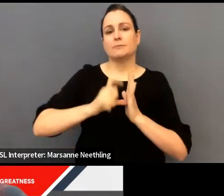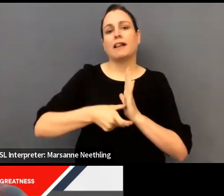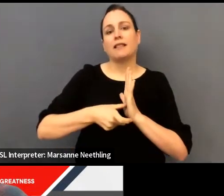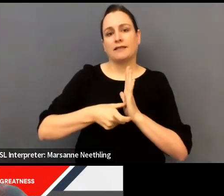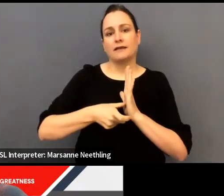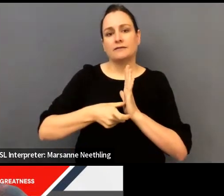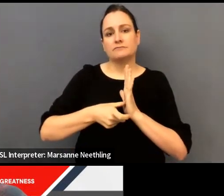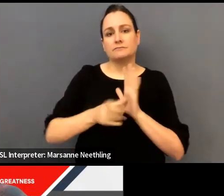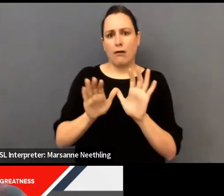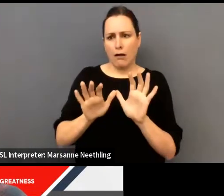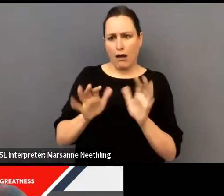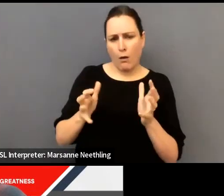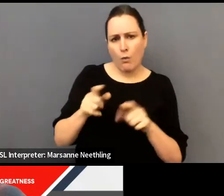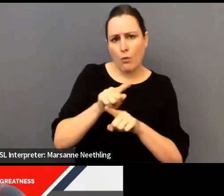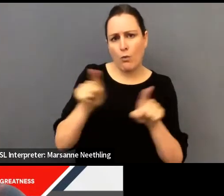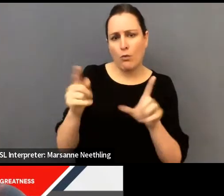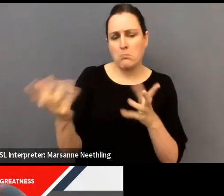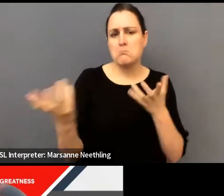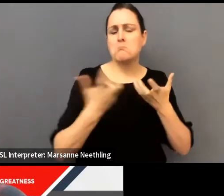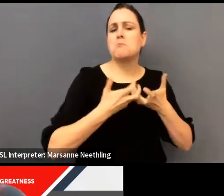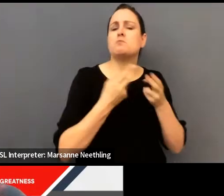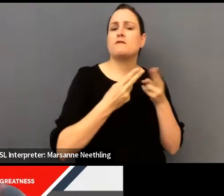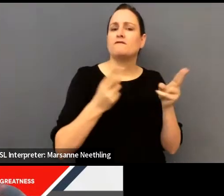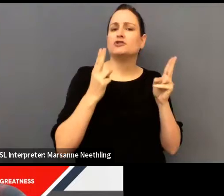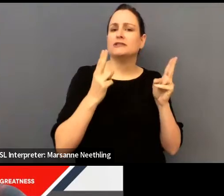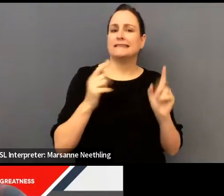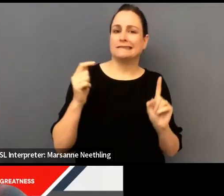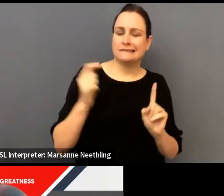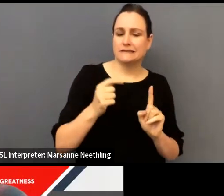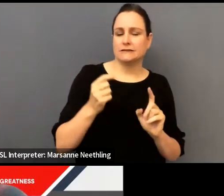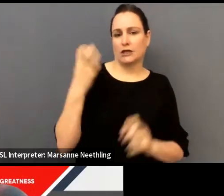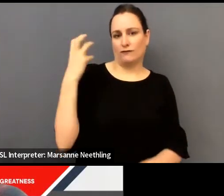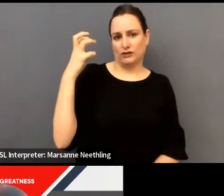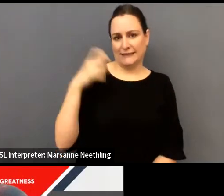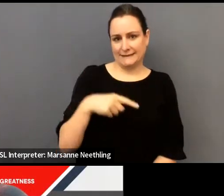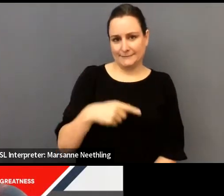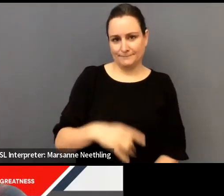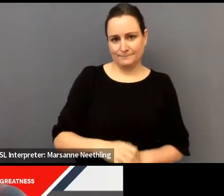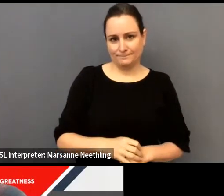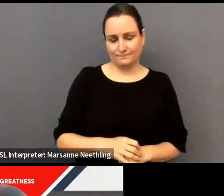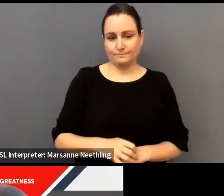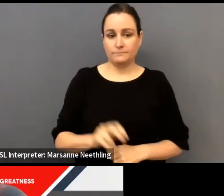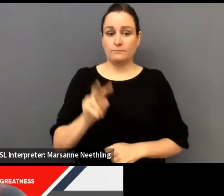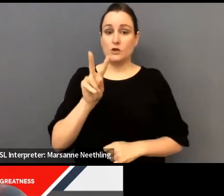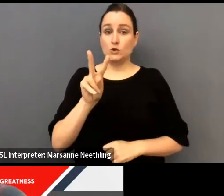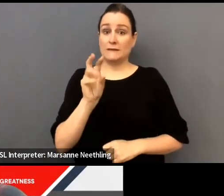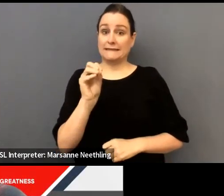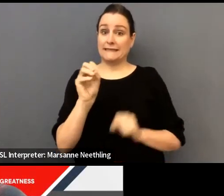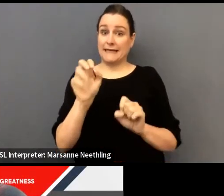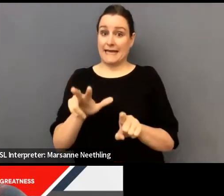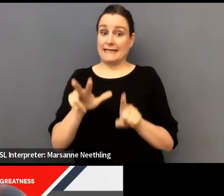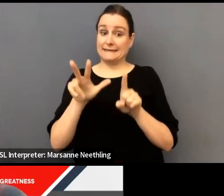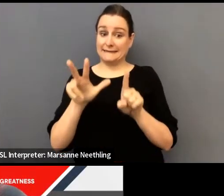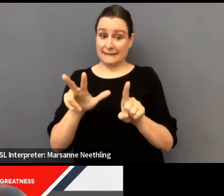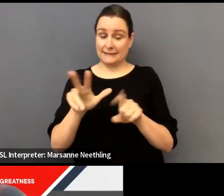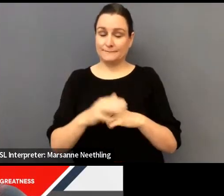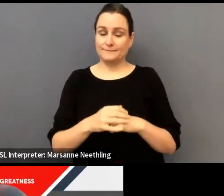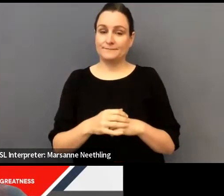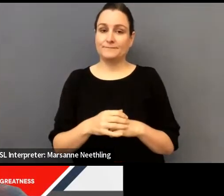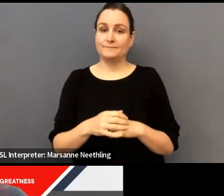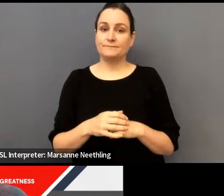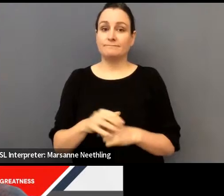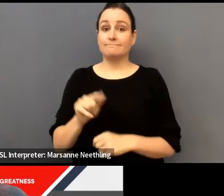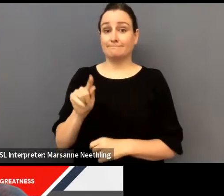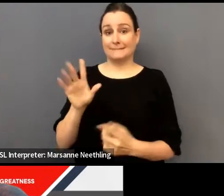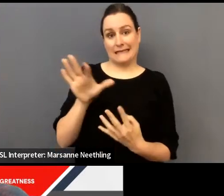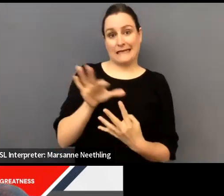at the University of the Free State. In 2018, she was elected chairperson of the Higher and